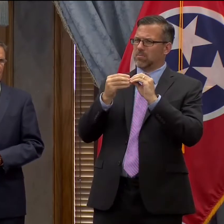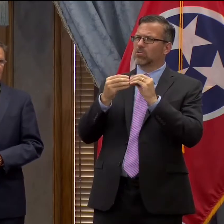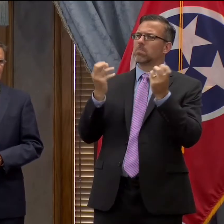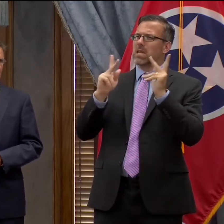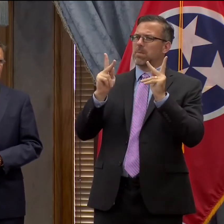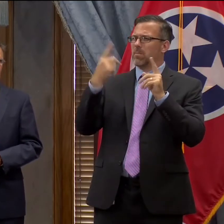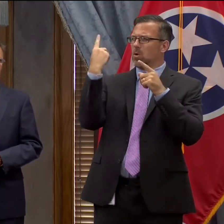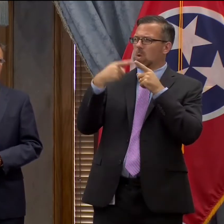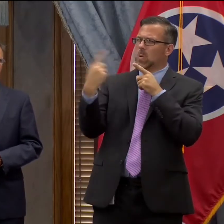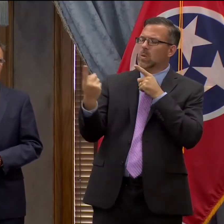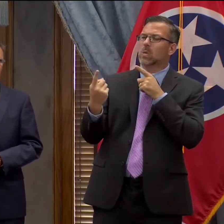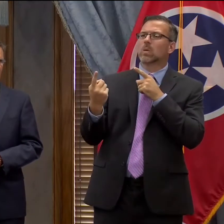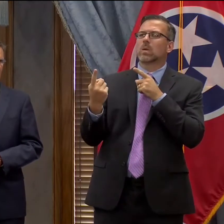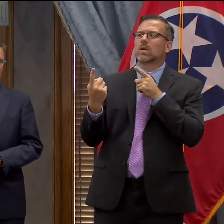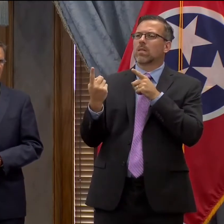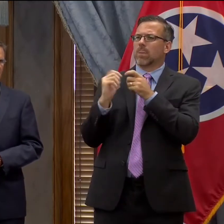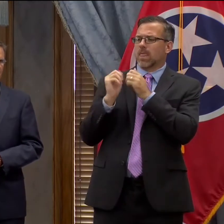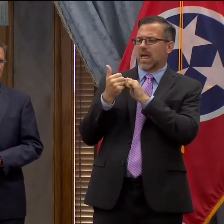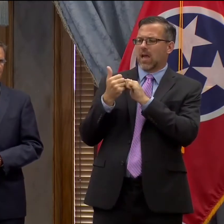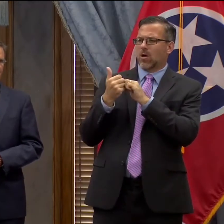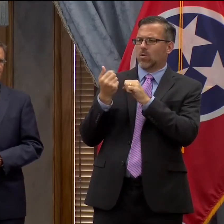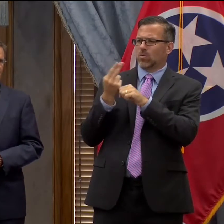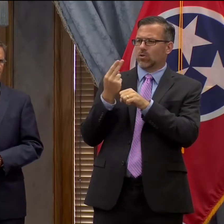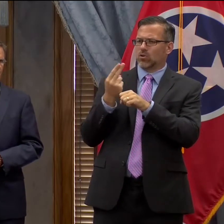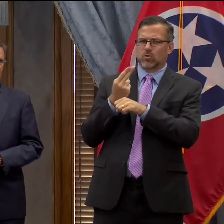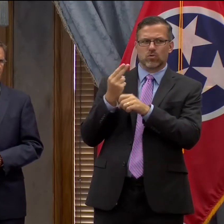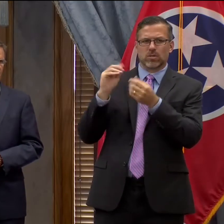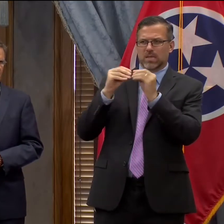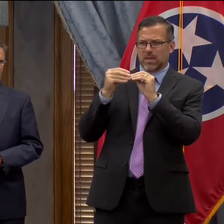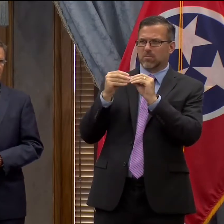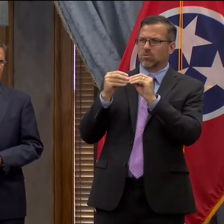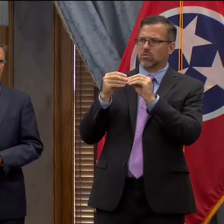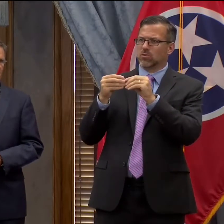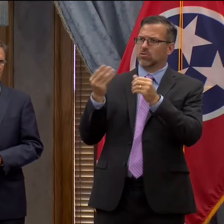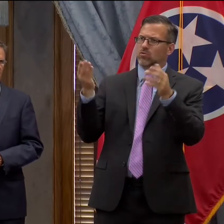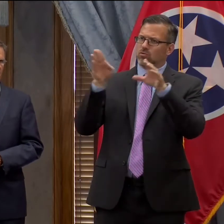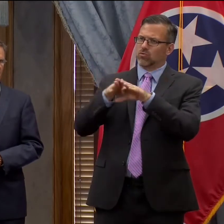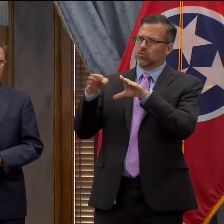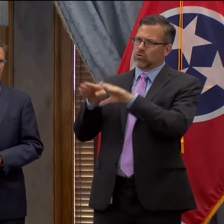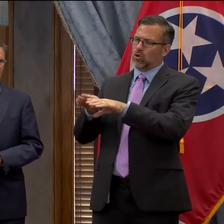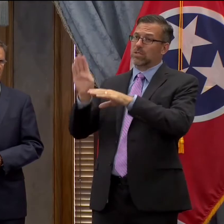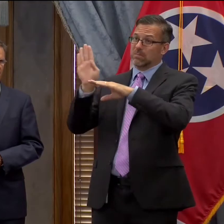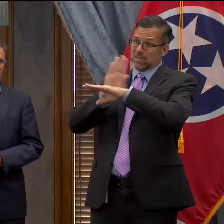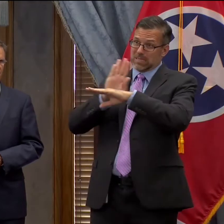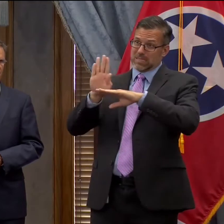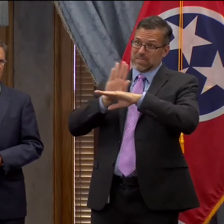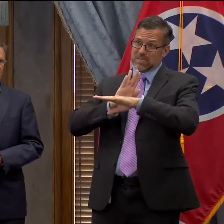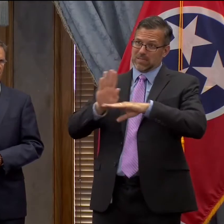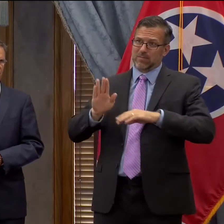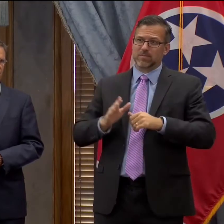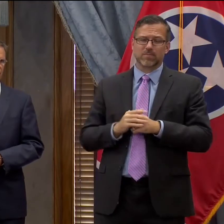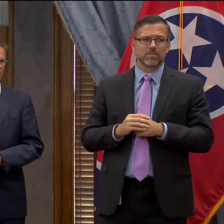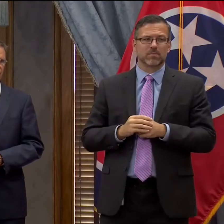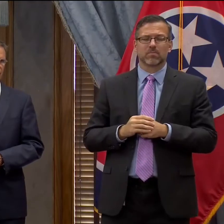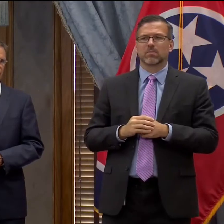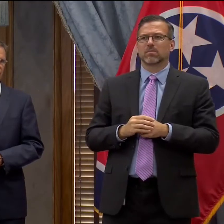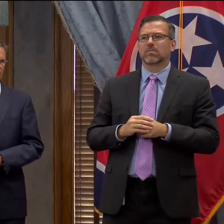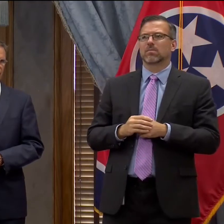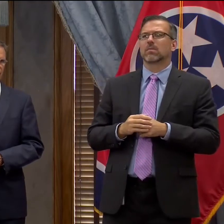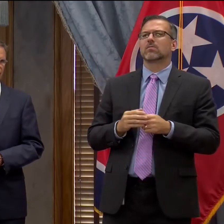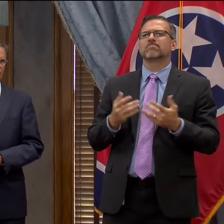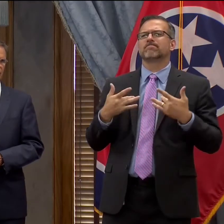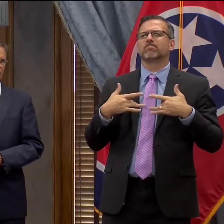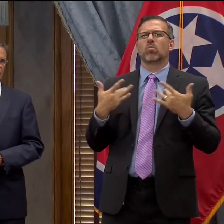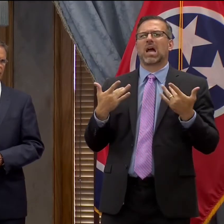that. On how they could use the closed businesses, that's the allegation. What about at the state